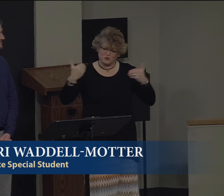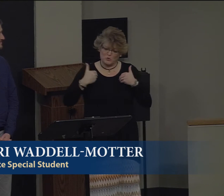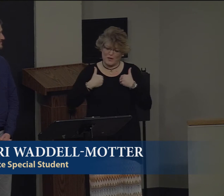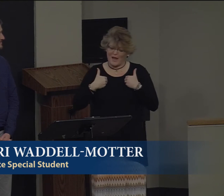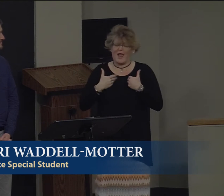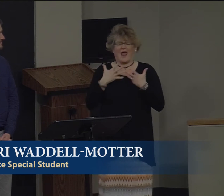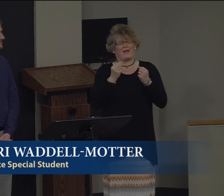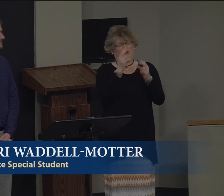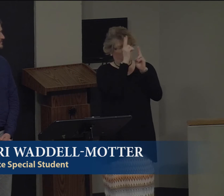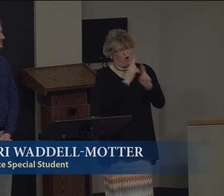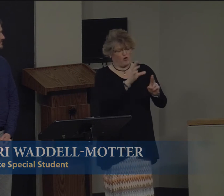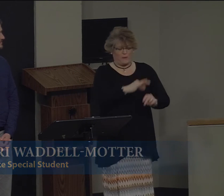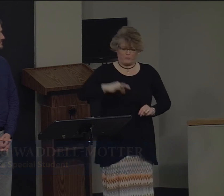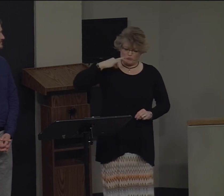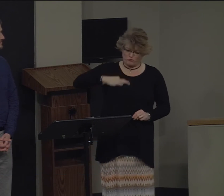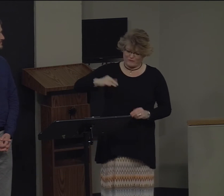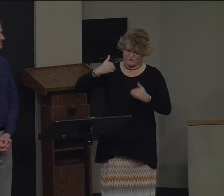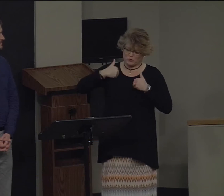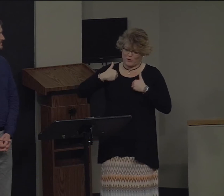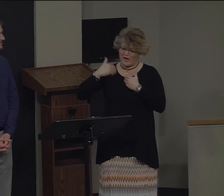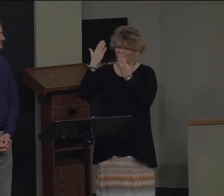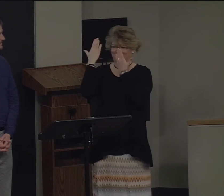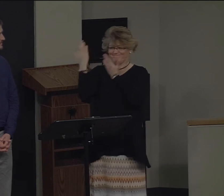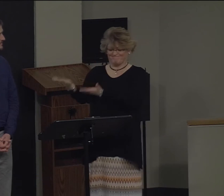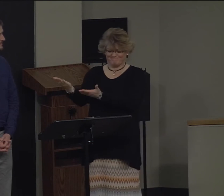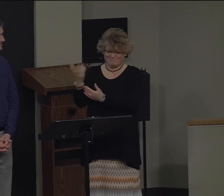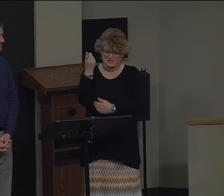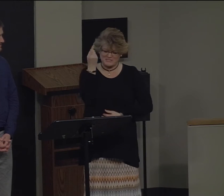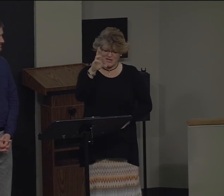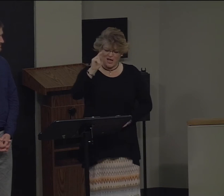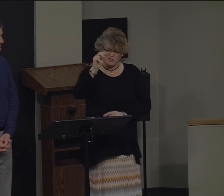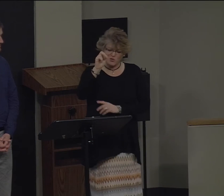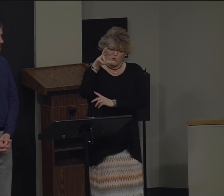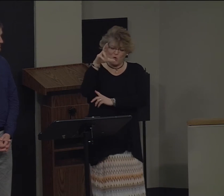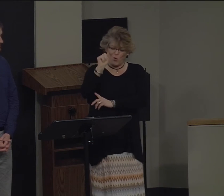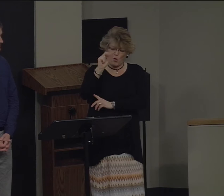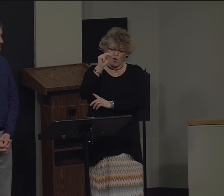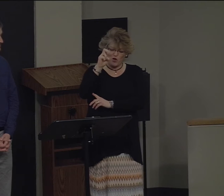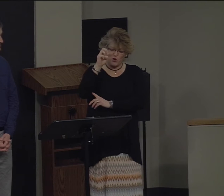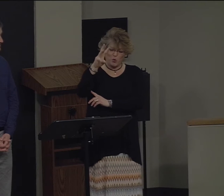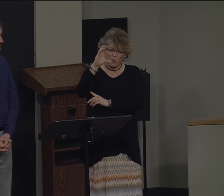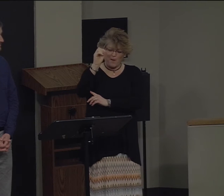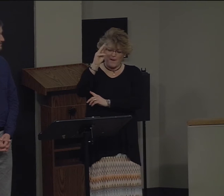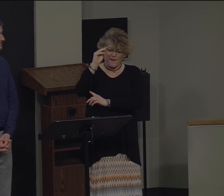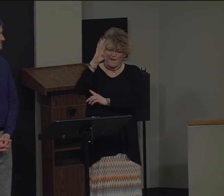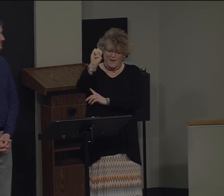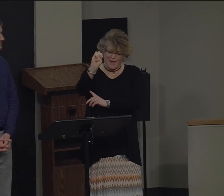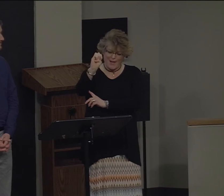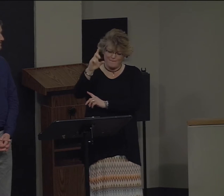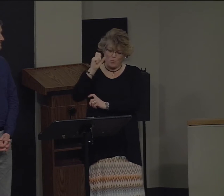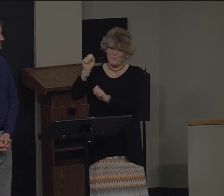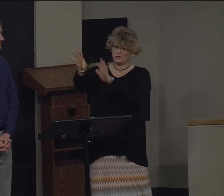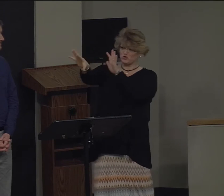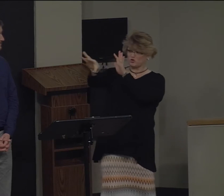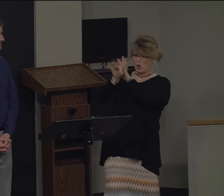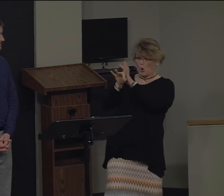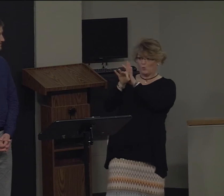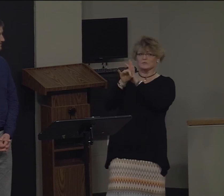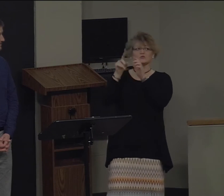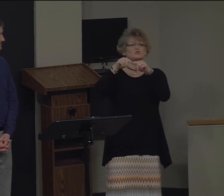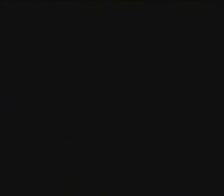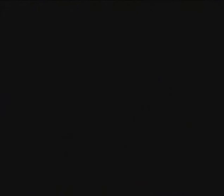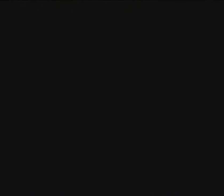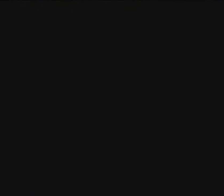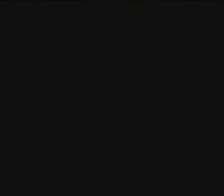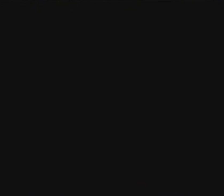Eric and I are delighted to have the honor and privilege to present to you today Dr. Nora Newcombe,